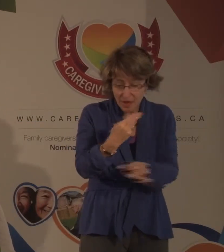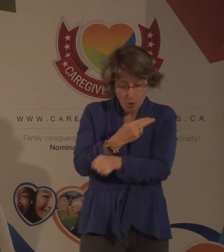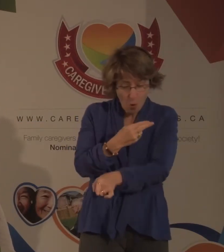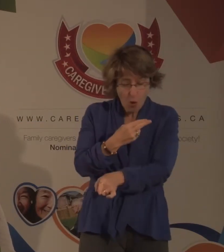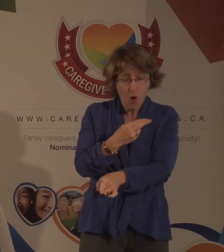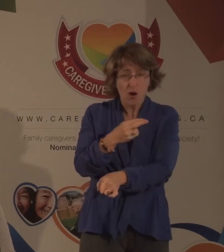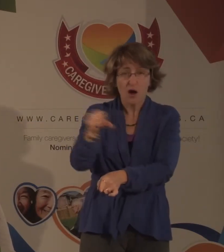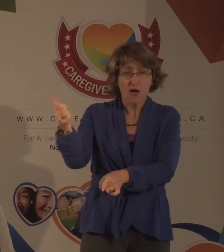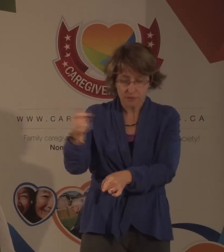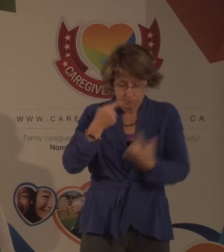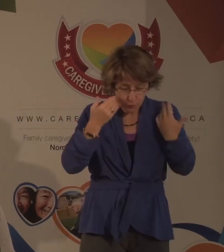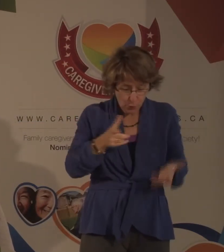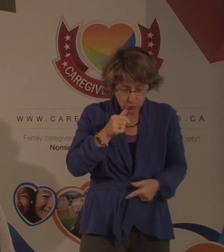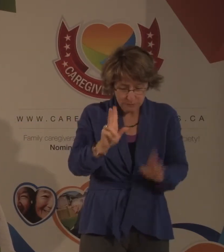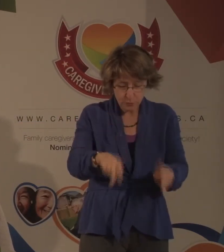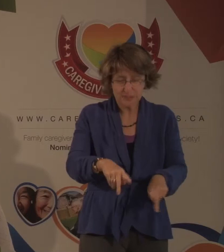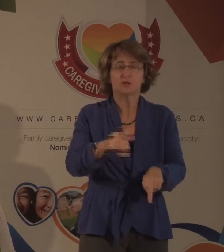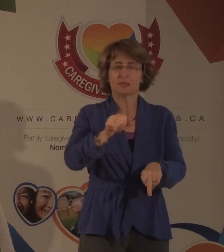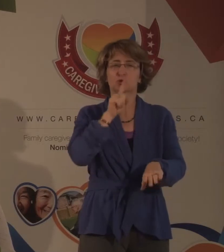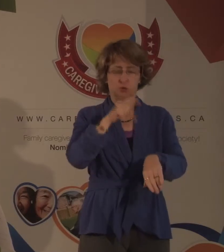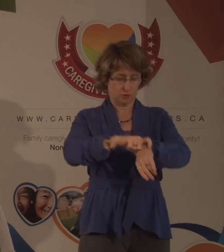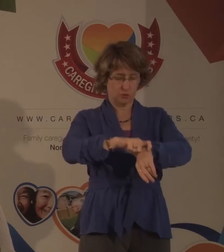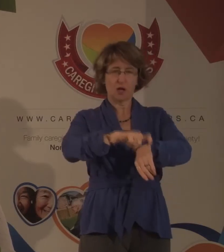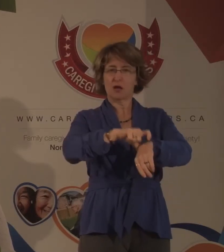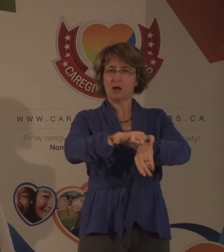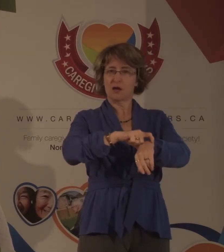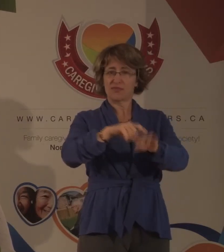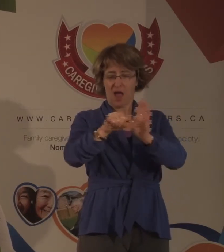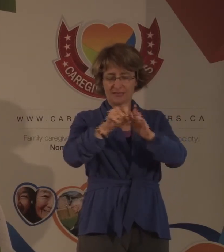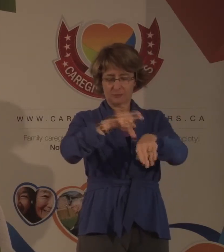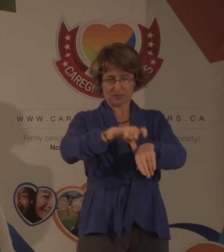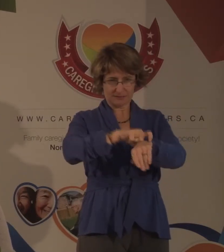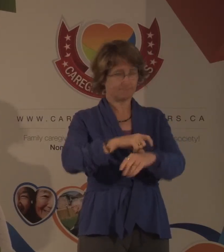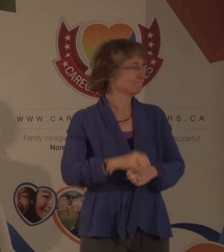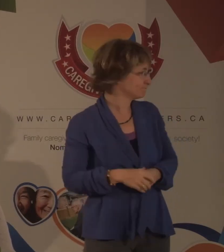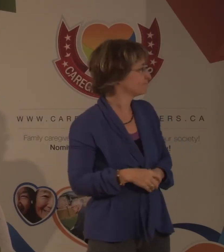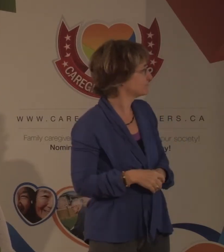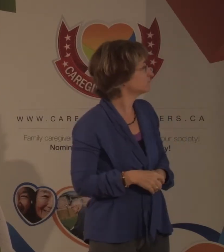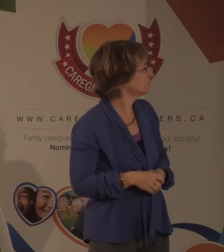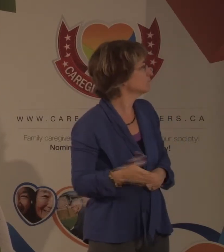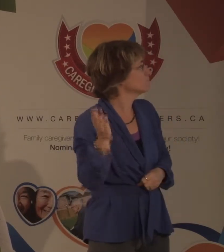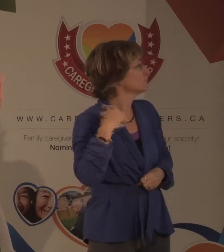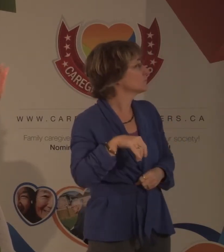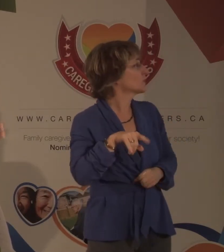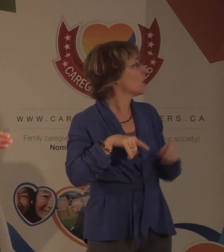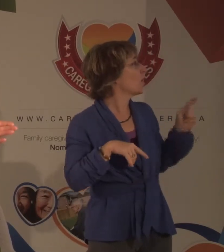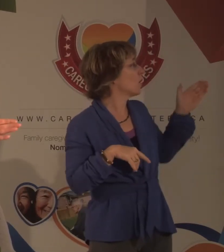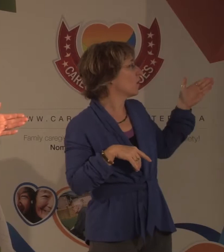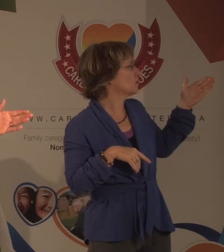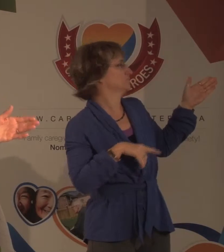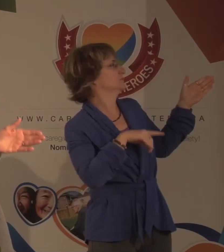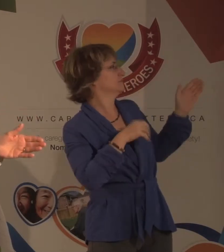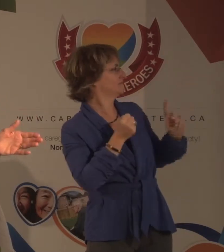Smith? We don't know who he is. So you have to make sure, it's an important thing just to get an ID bracelet. This is out of context a